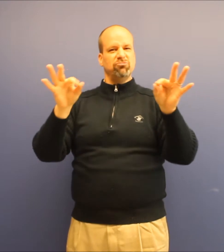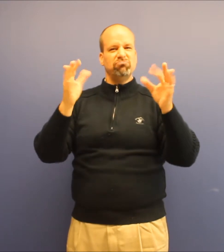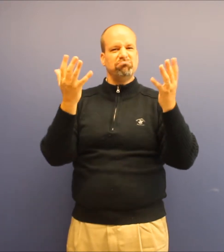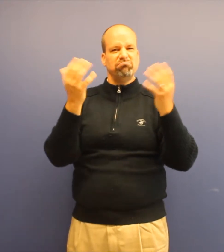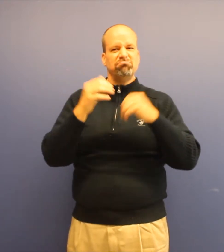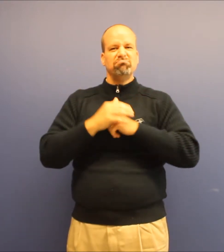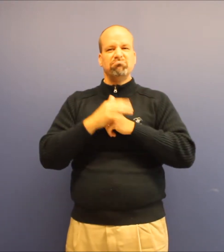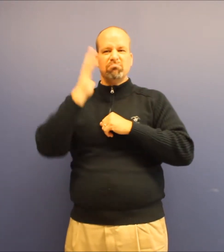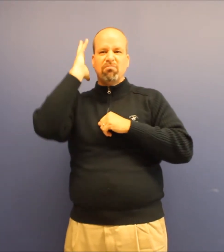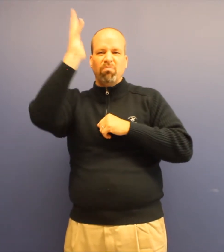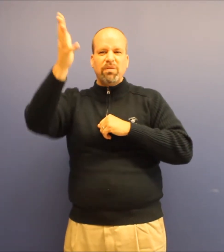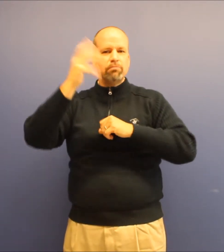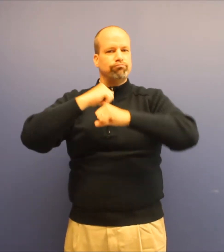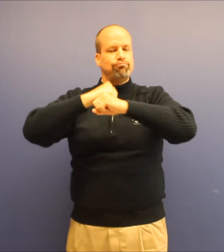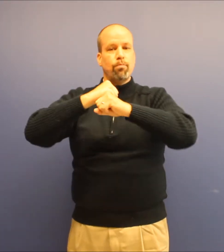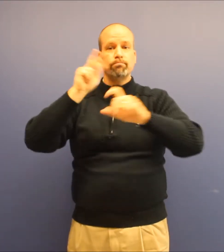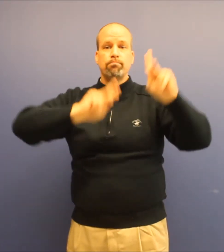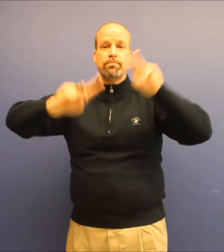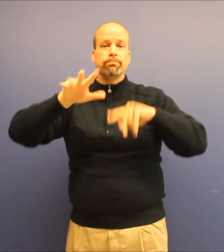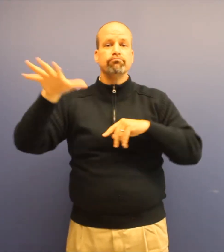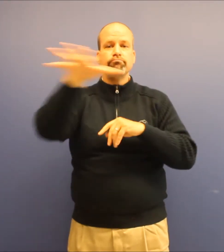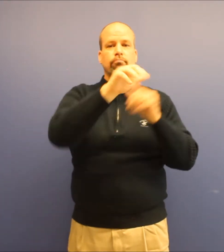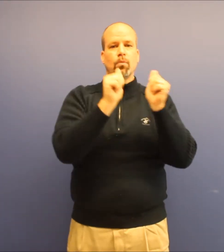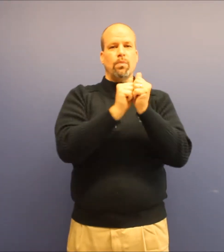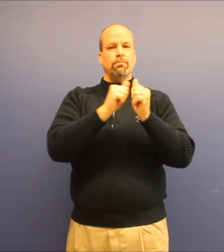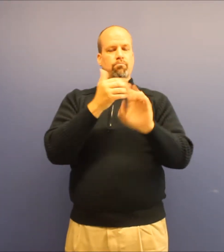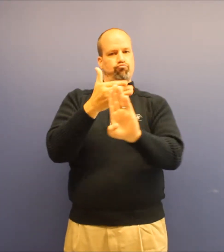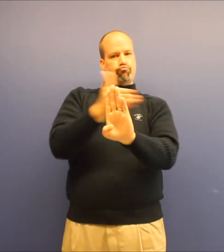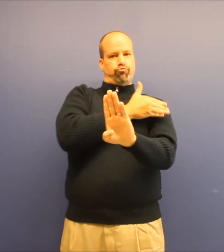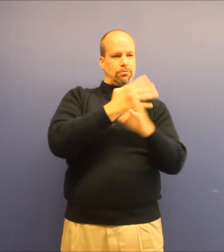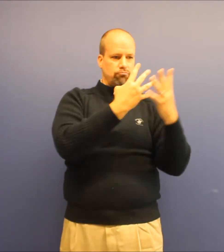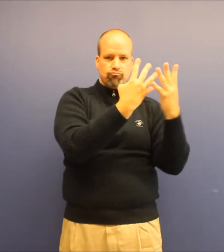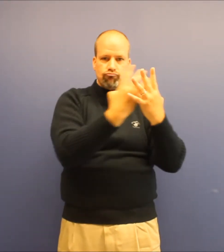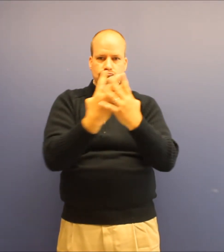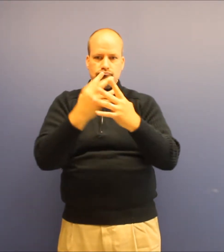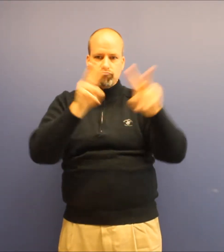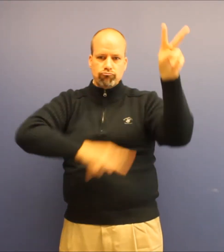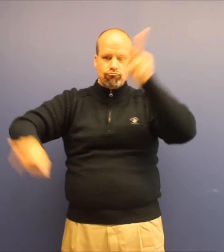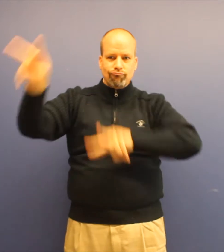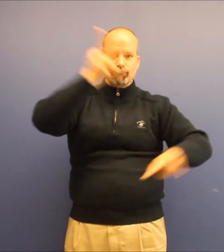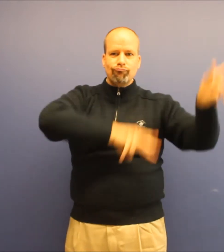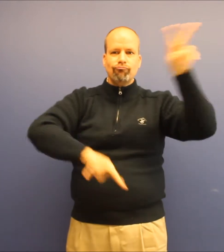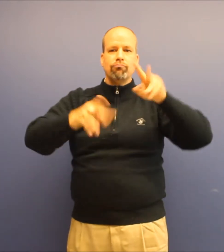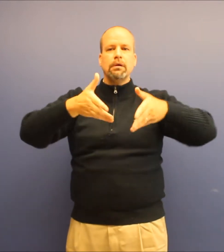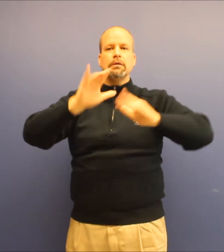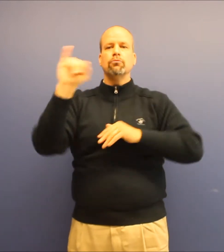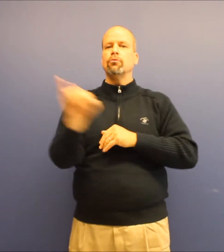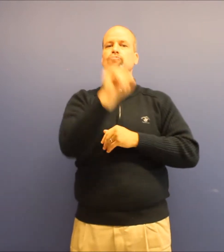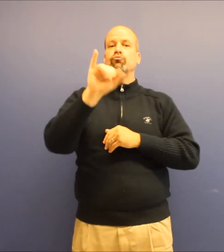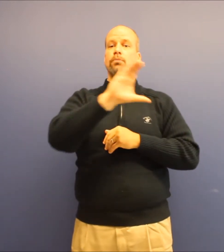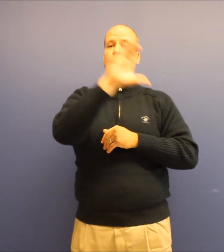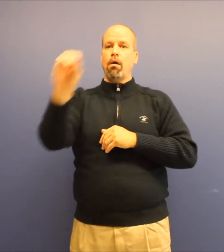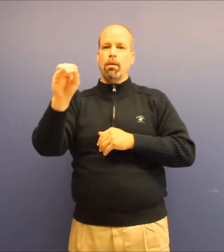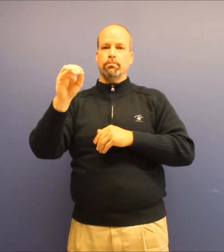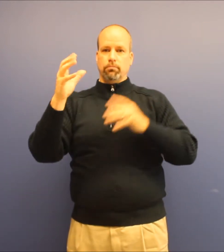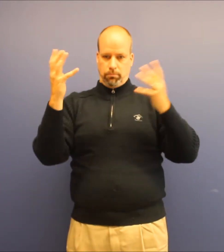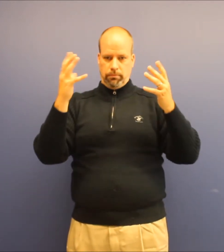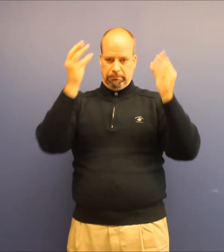New language would end protections for people with pre-existing conditions by letting